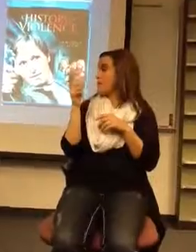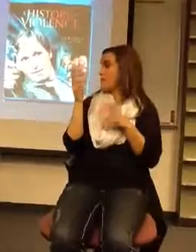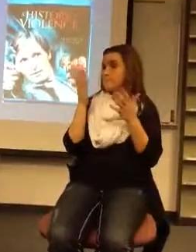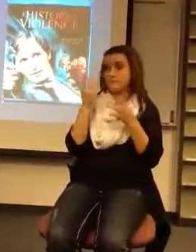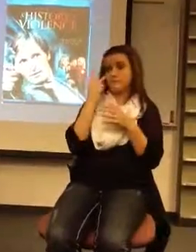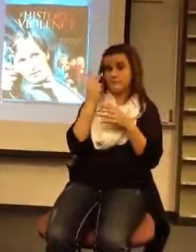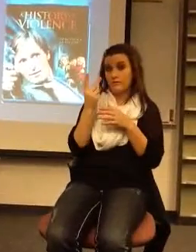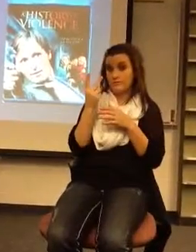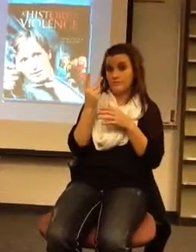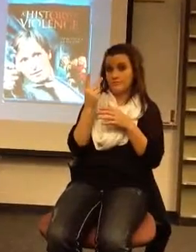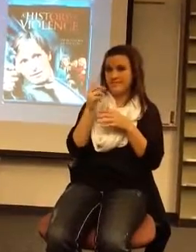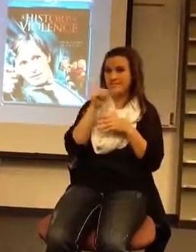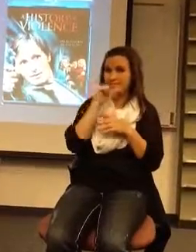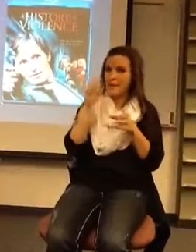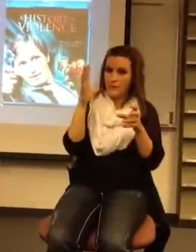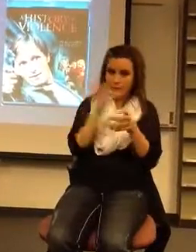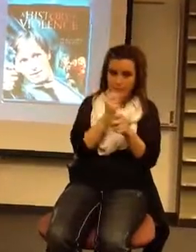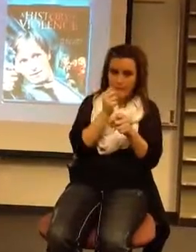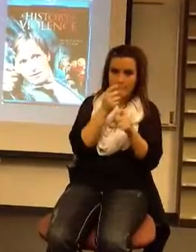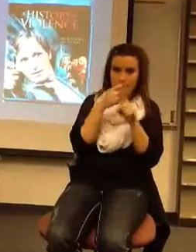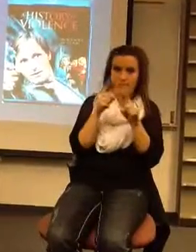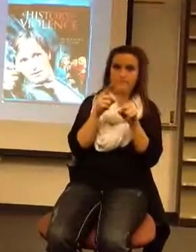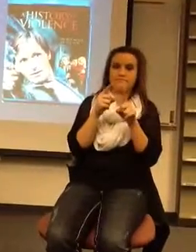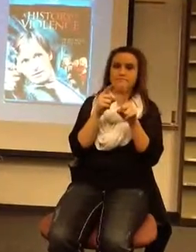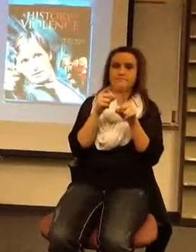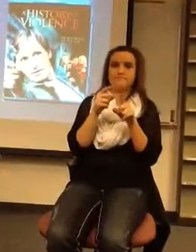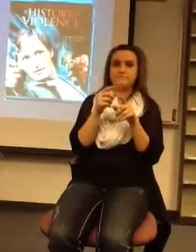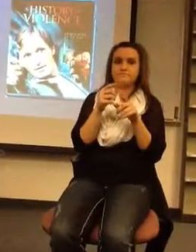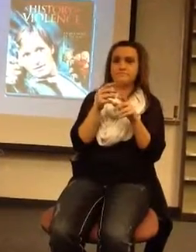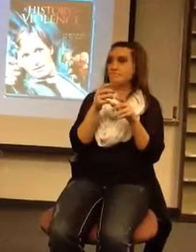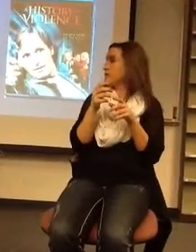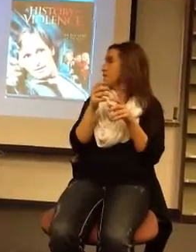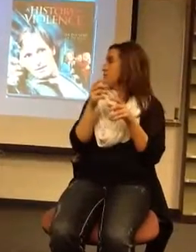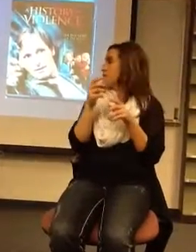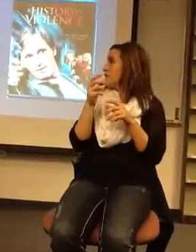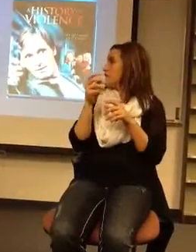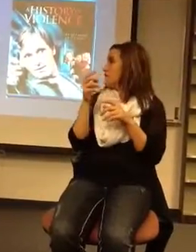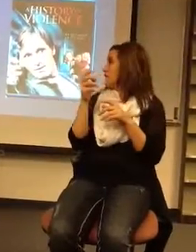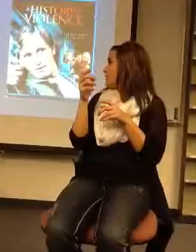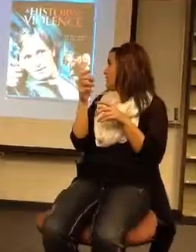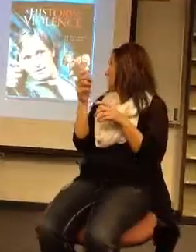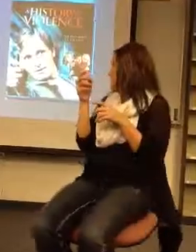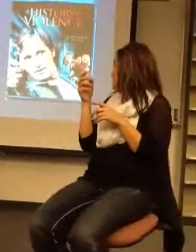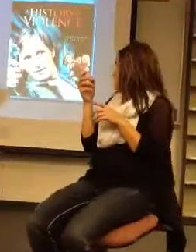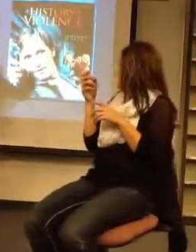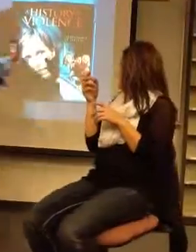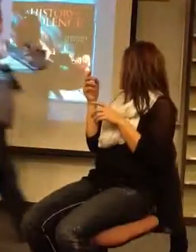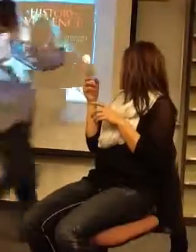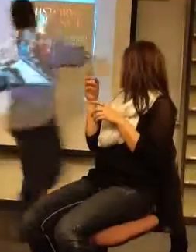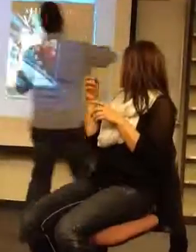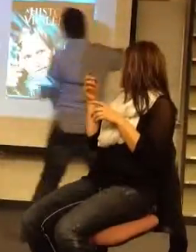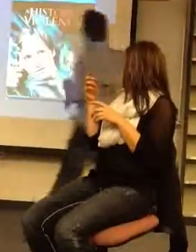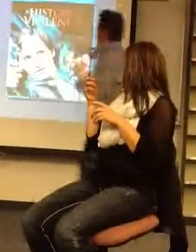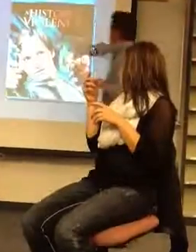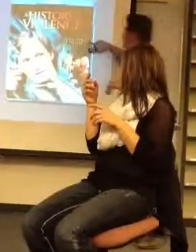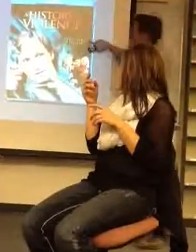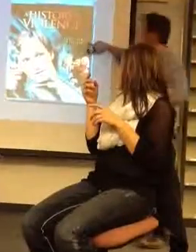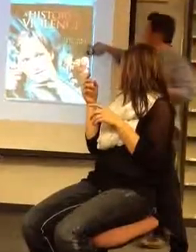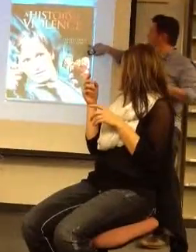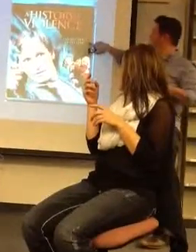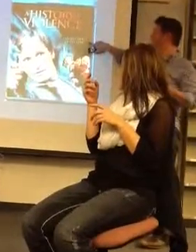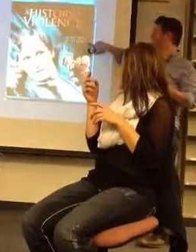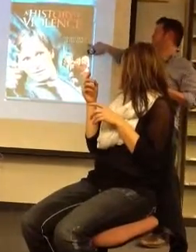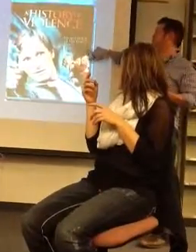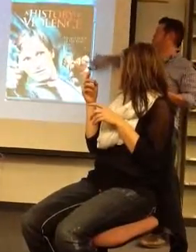nominated for an Oscar. And a beautiful film. Here, on the jacket of the